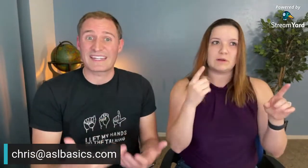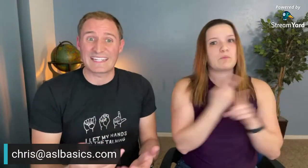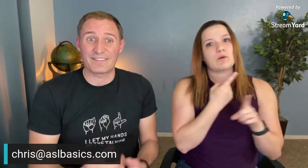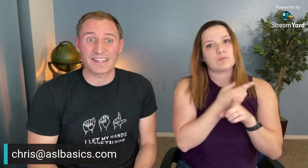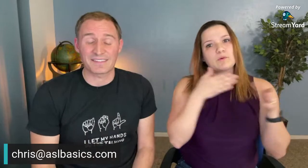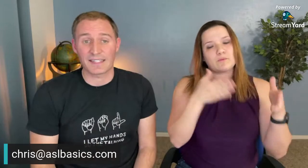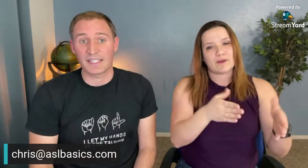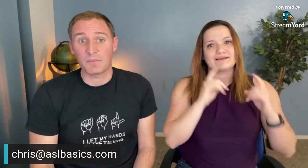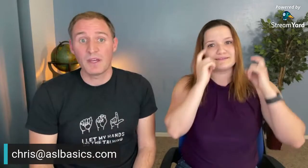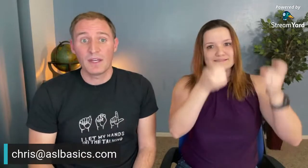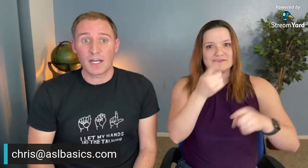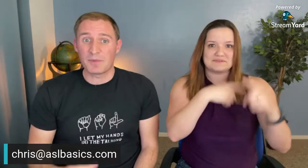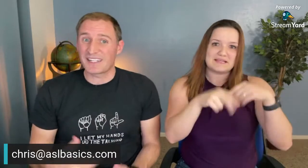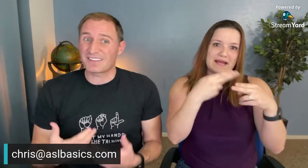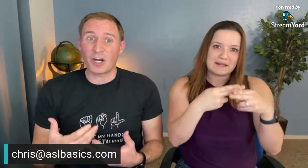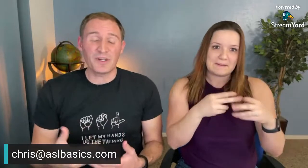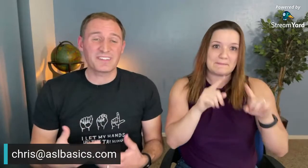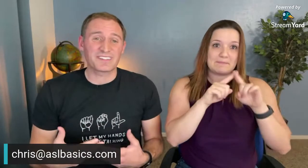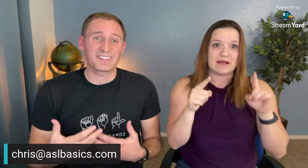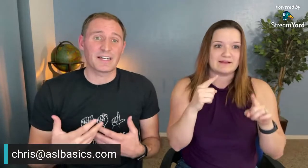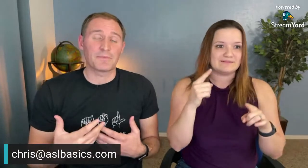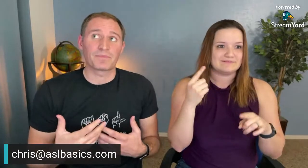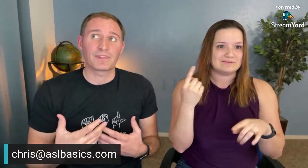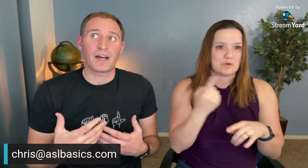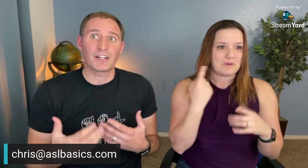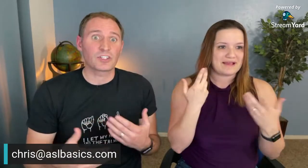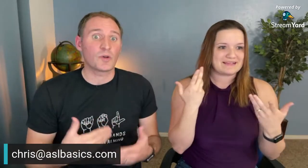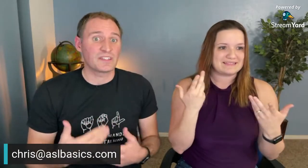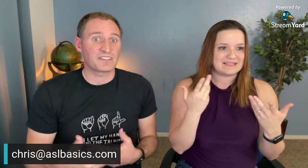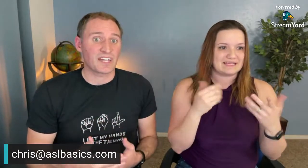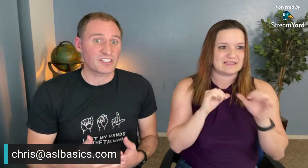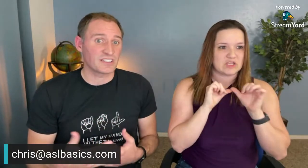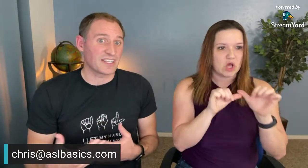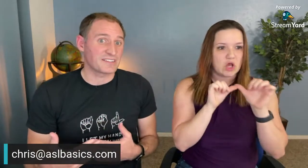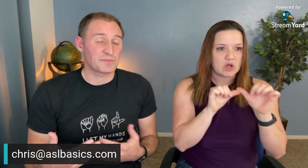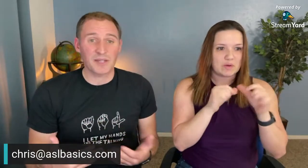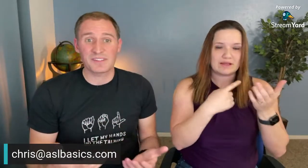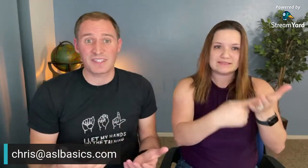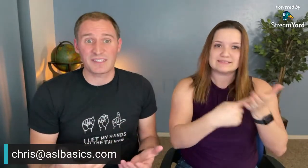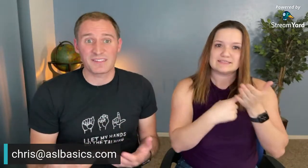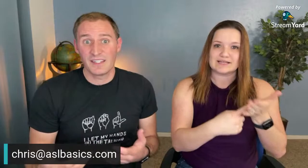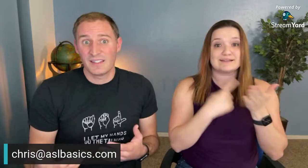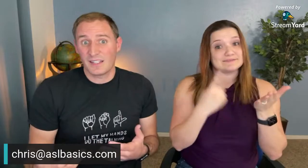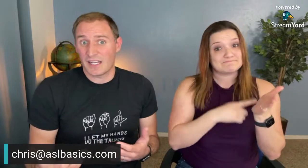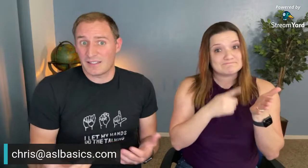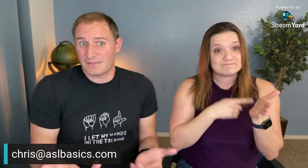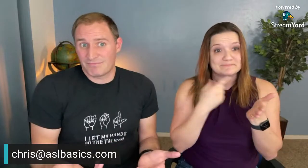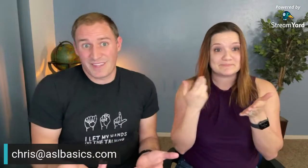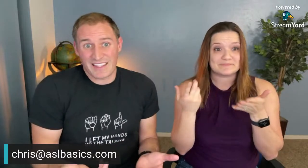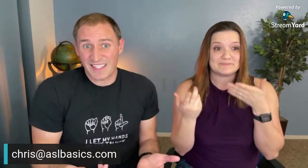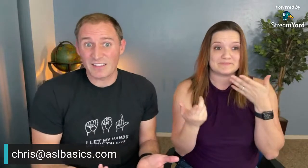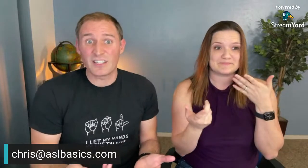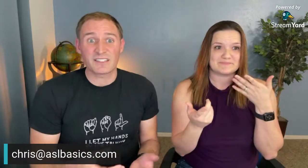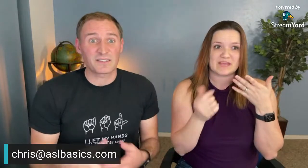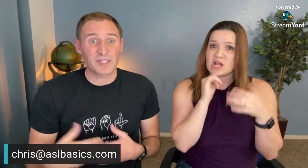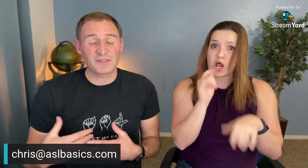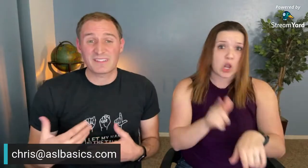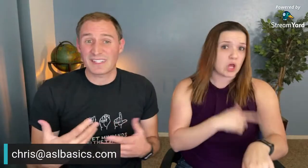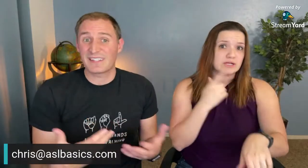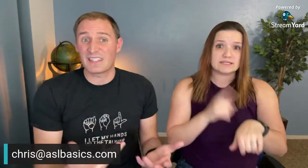give that sign name. But it's always this ongoing discussion, and sometimes it takes not that long, and sometimes it can take